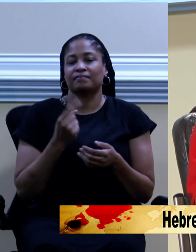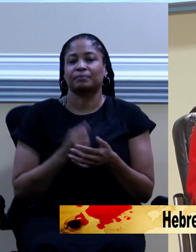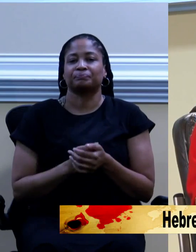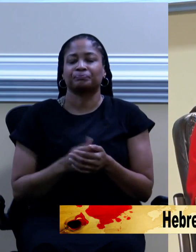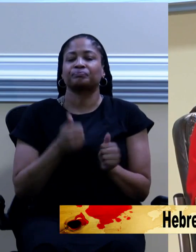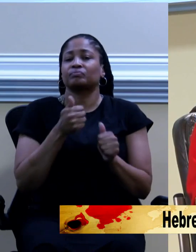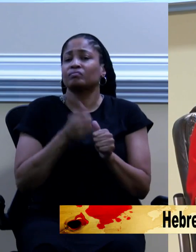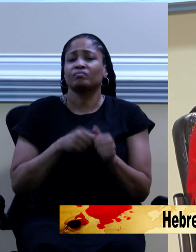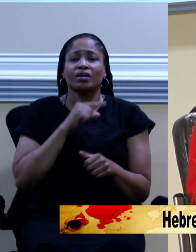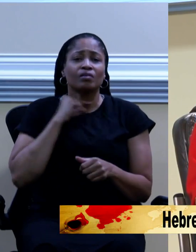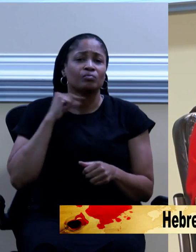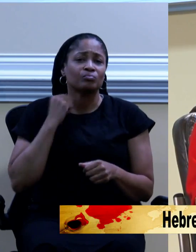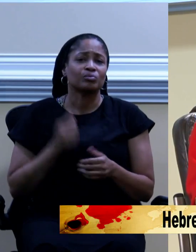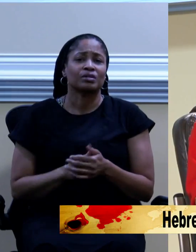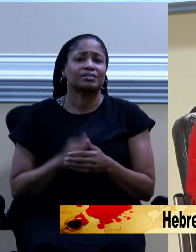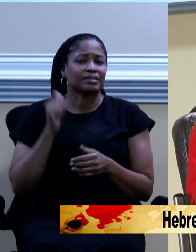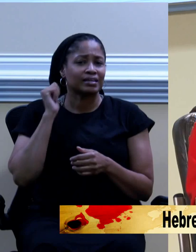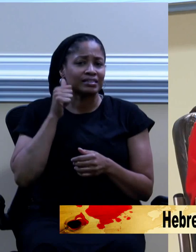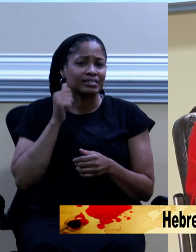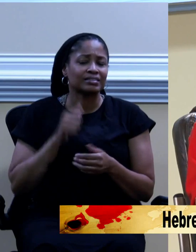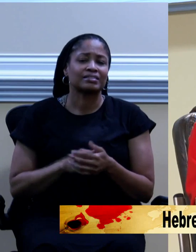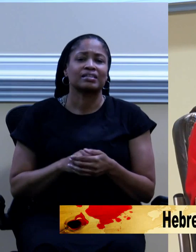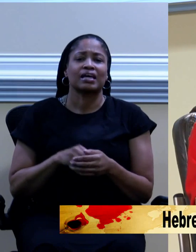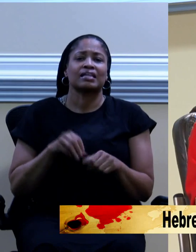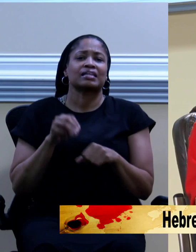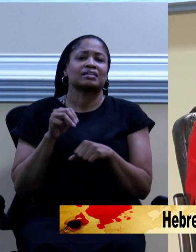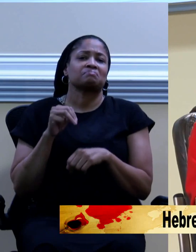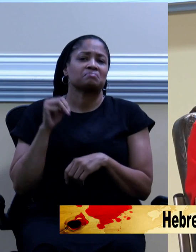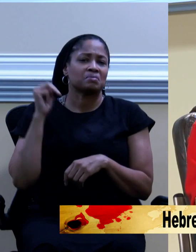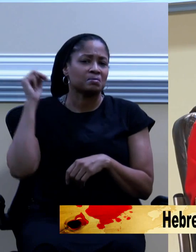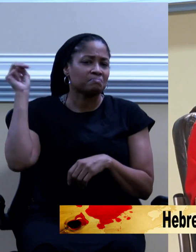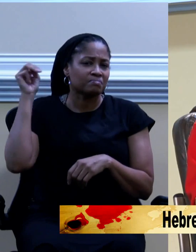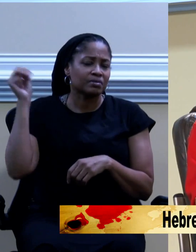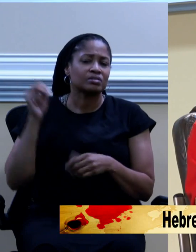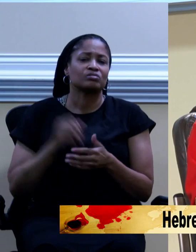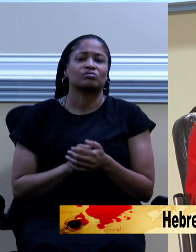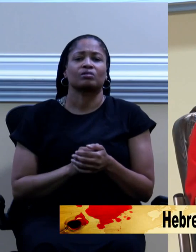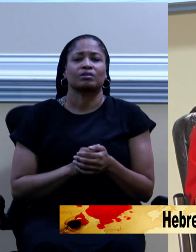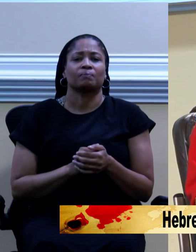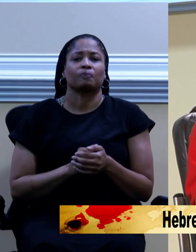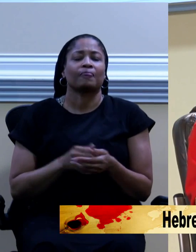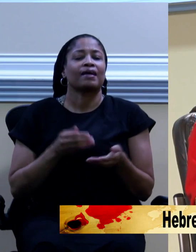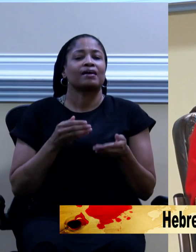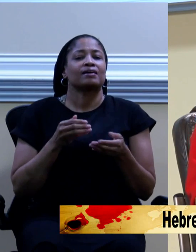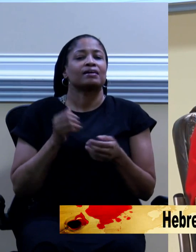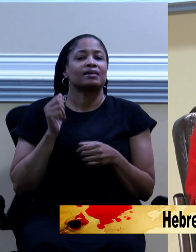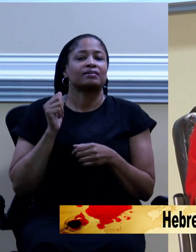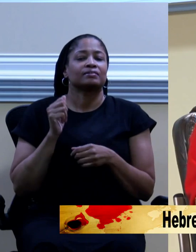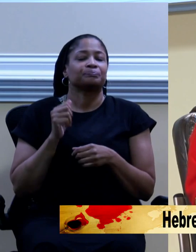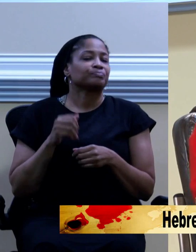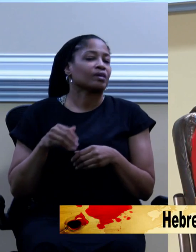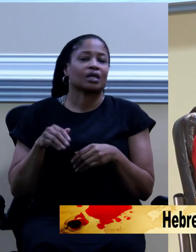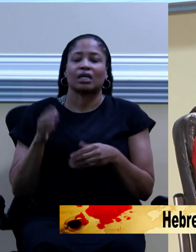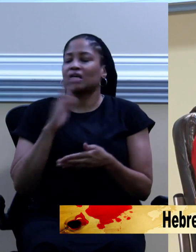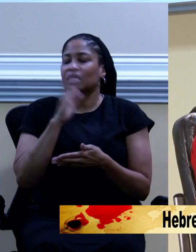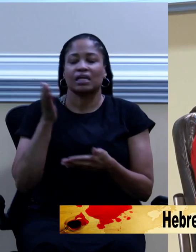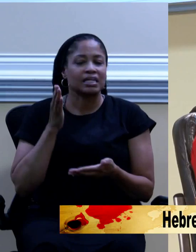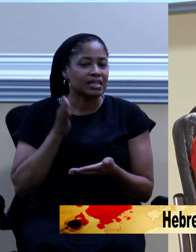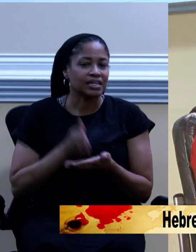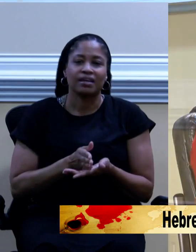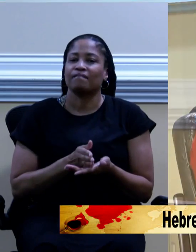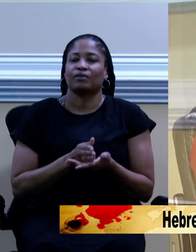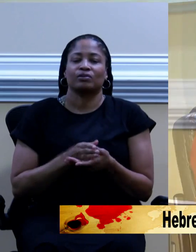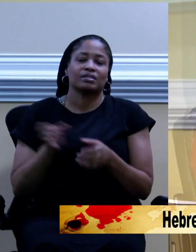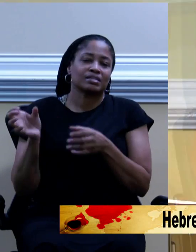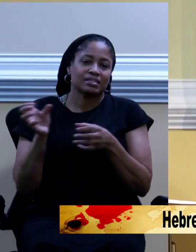daily ministering and offering oftentimes the same sacrifices, which can never take away sins. It can never take away sin. That's why